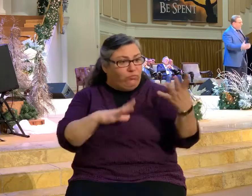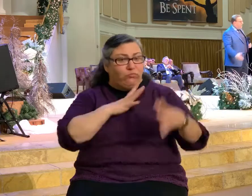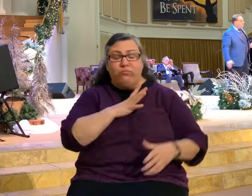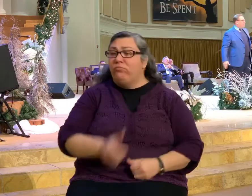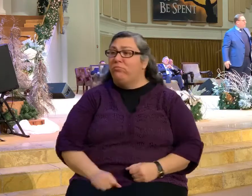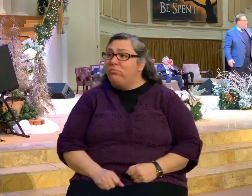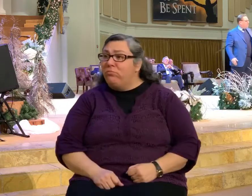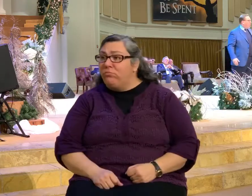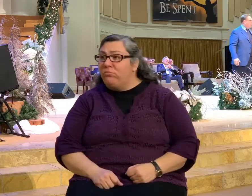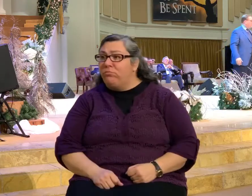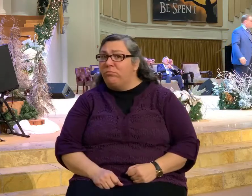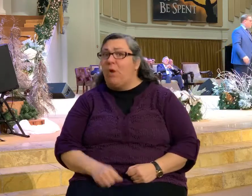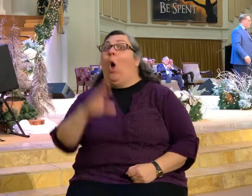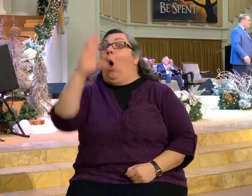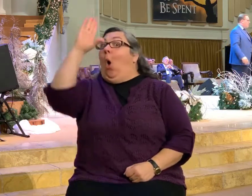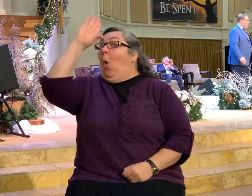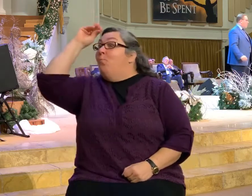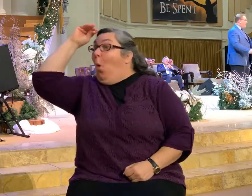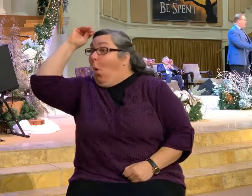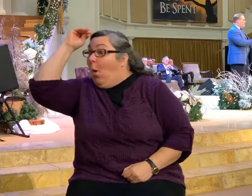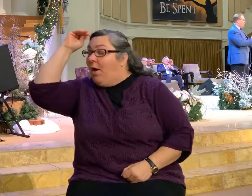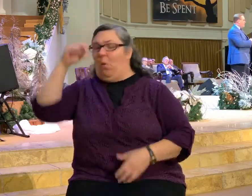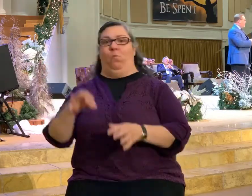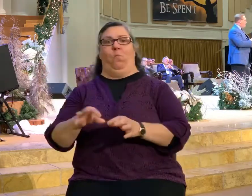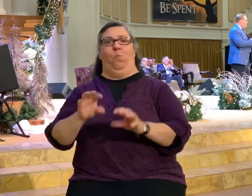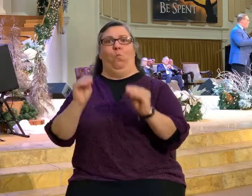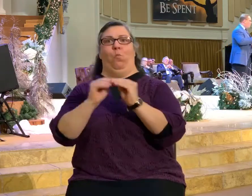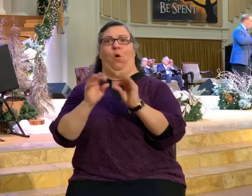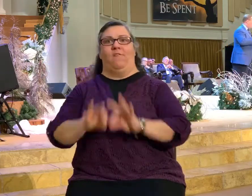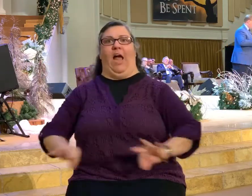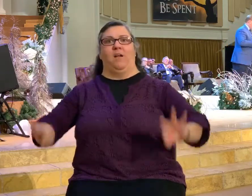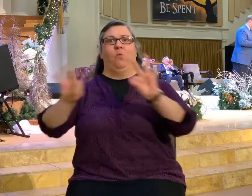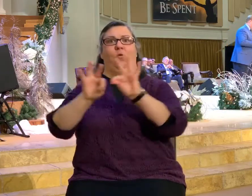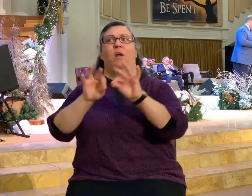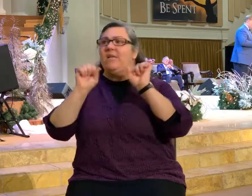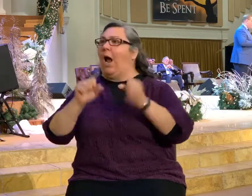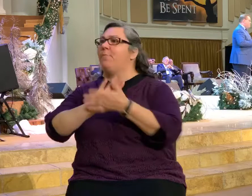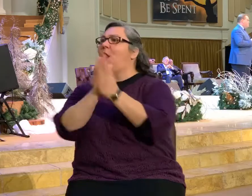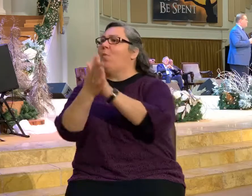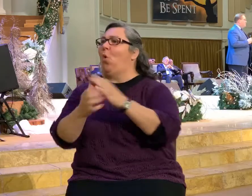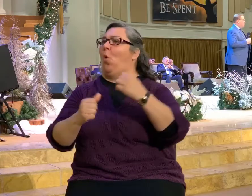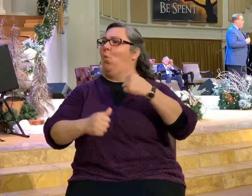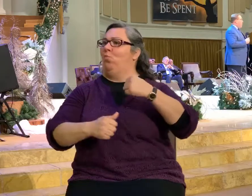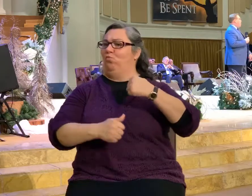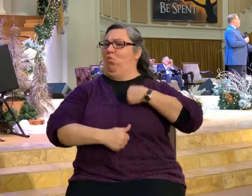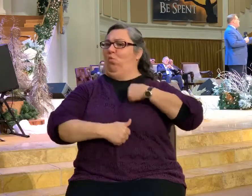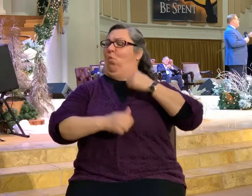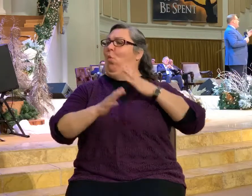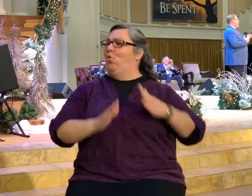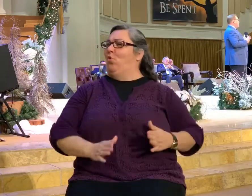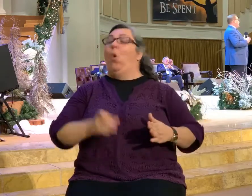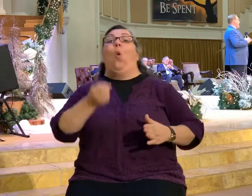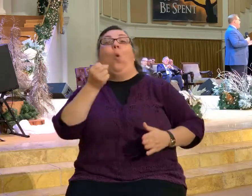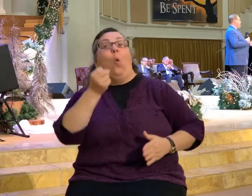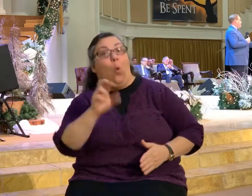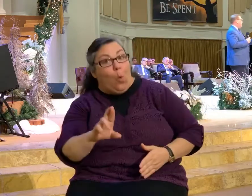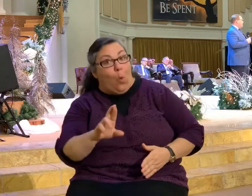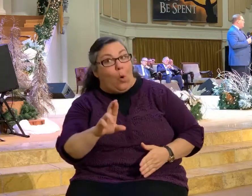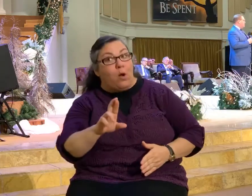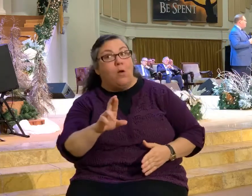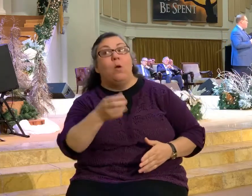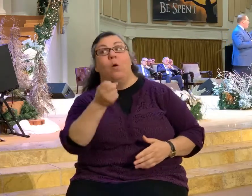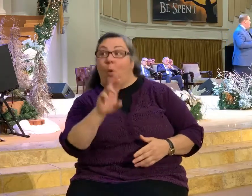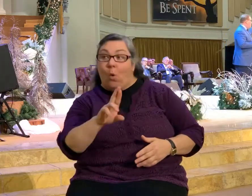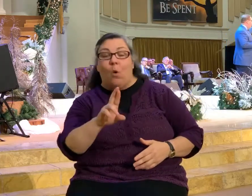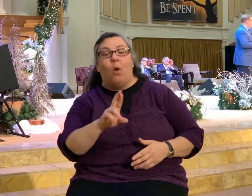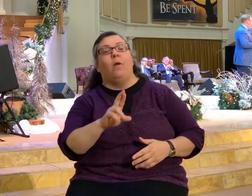A child, a boy, was worth a little more because he could become a warrior for the government. Or you could take your child and give